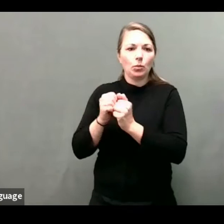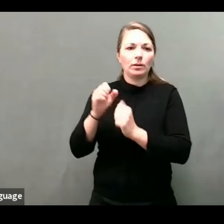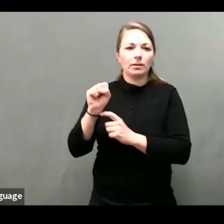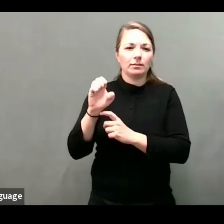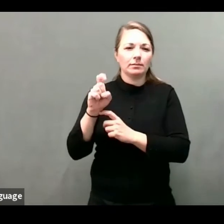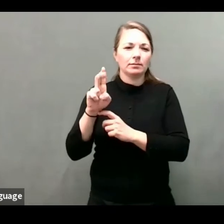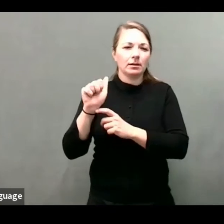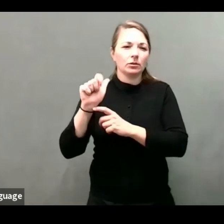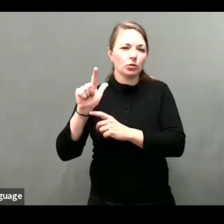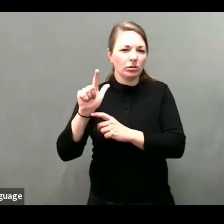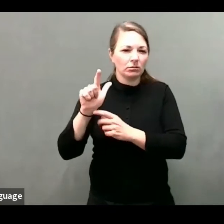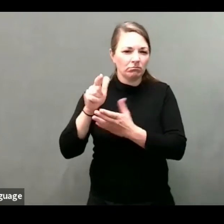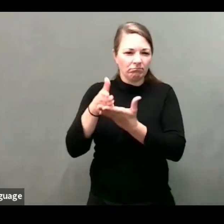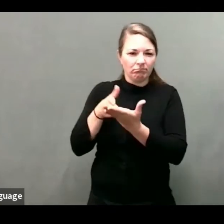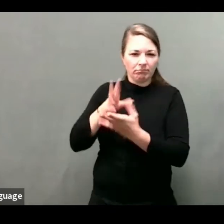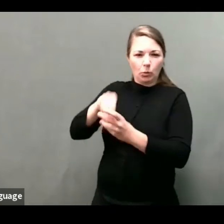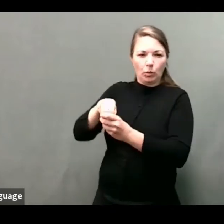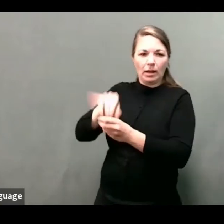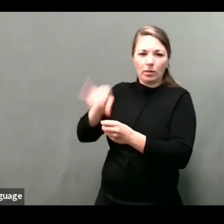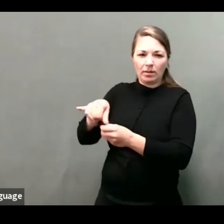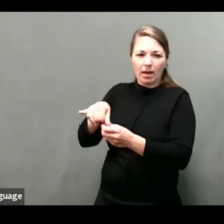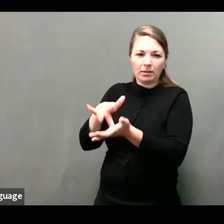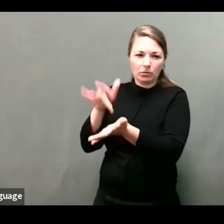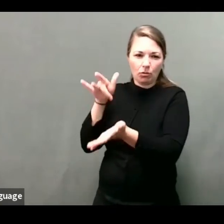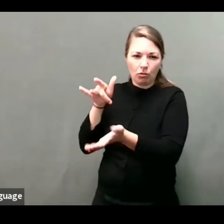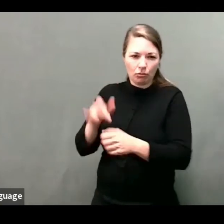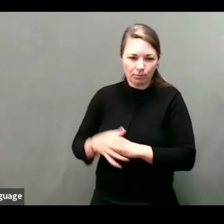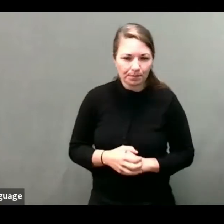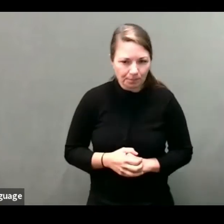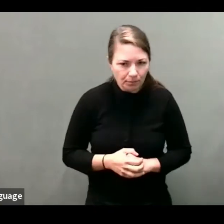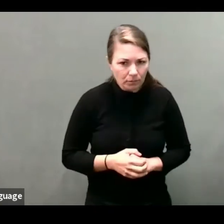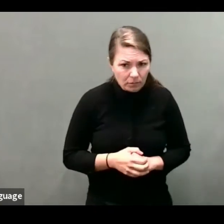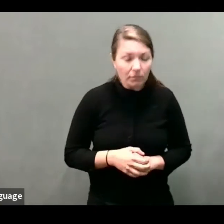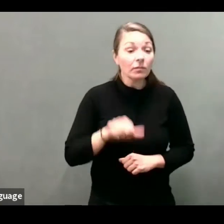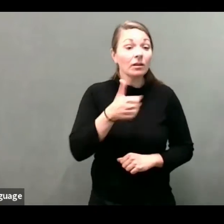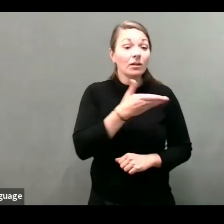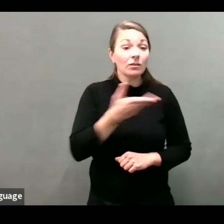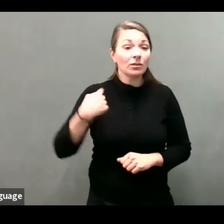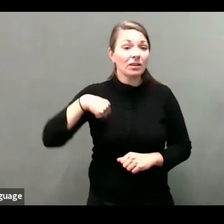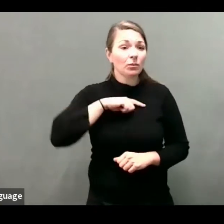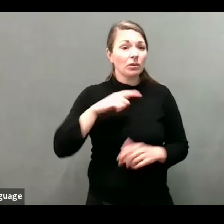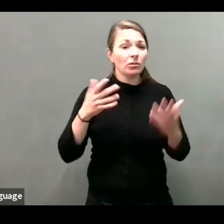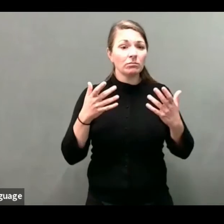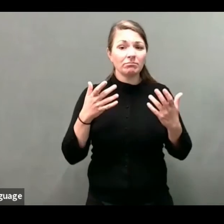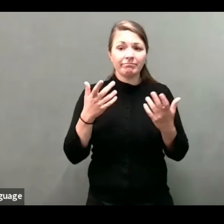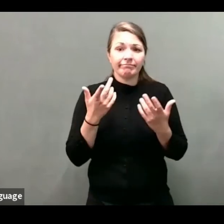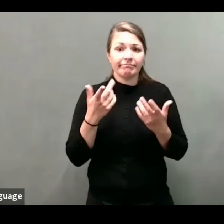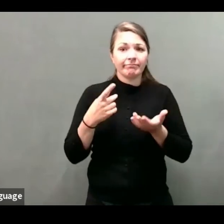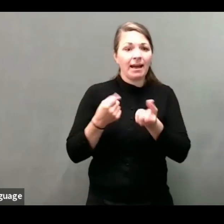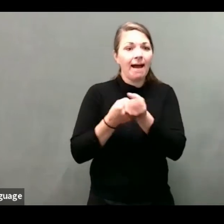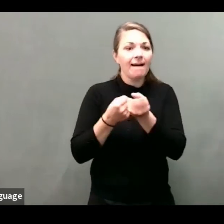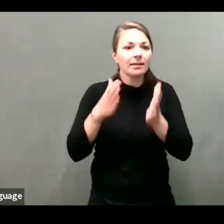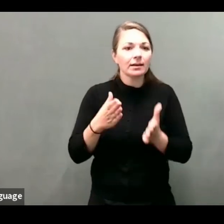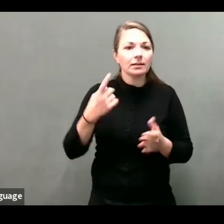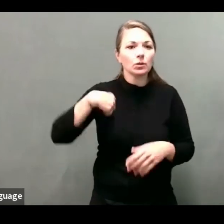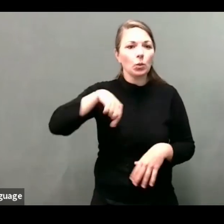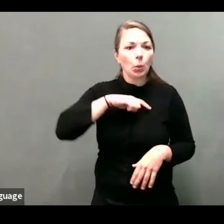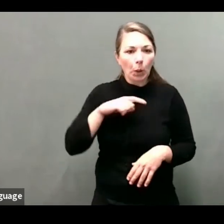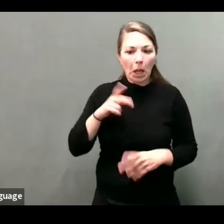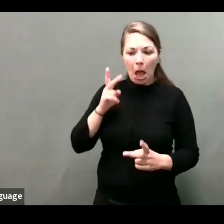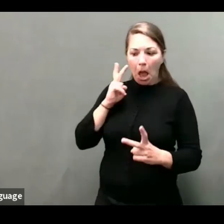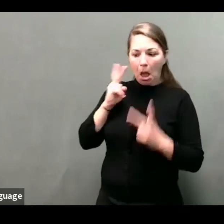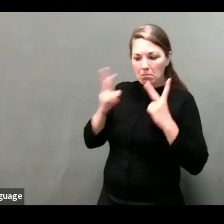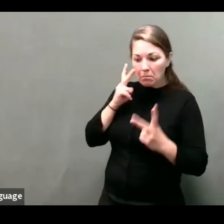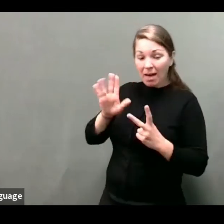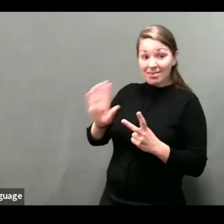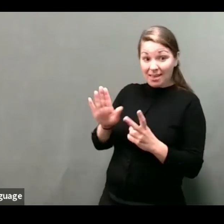assault. And the other thing that we already do as advocates is we often mirror the language that a survivor is using. And